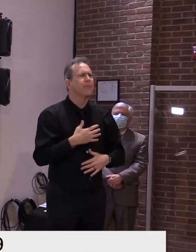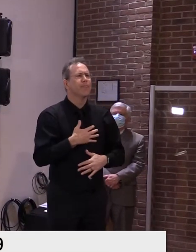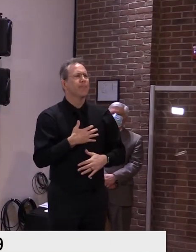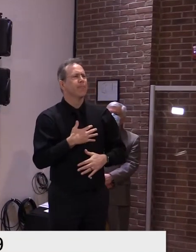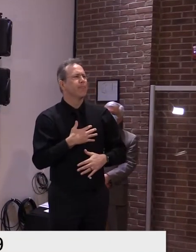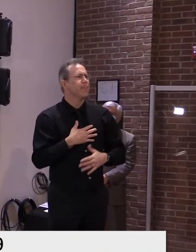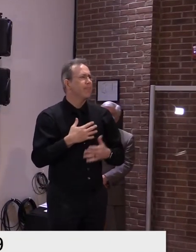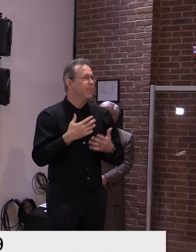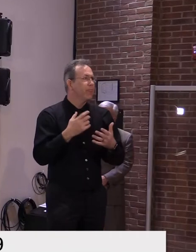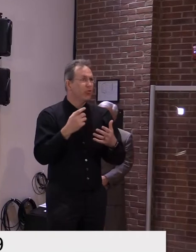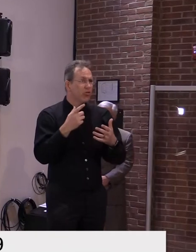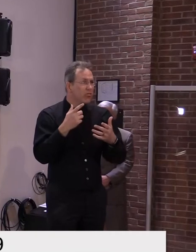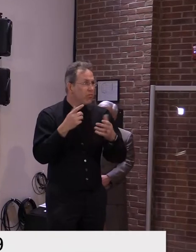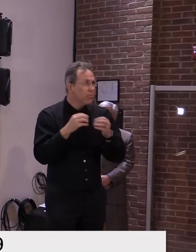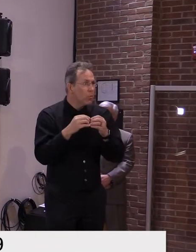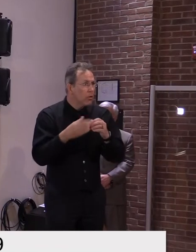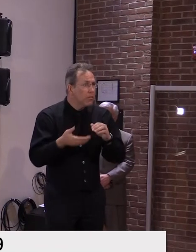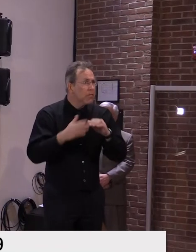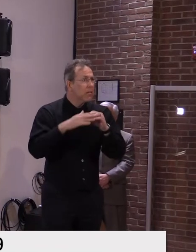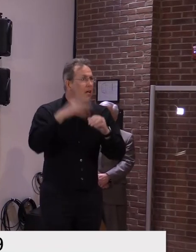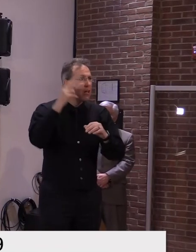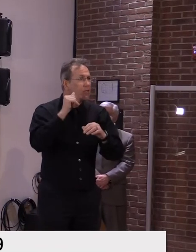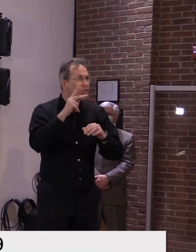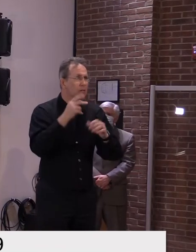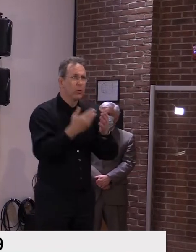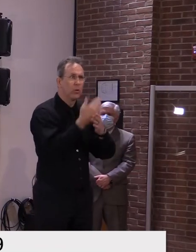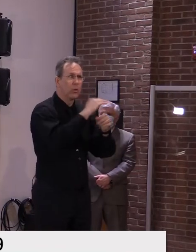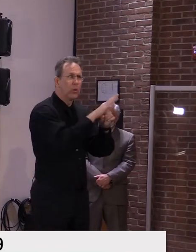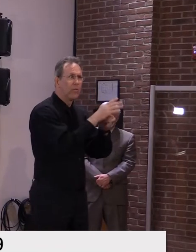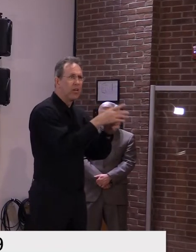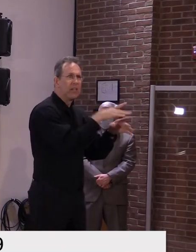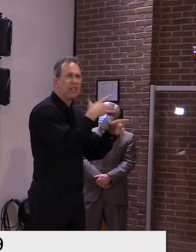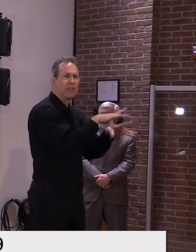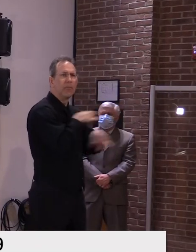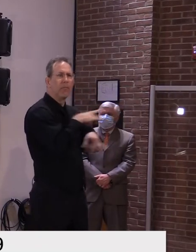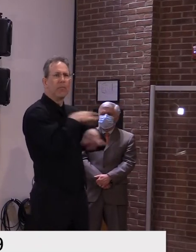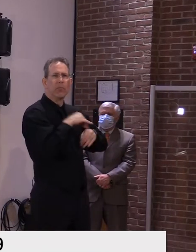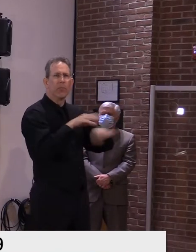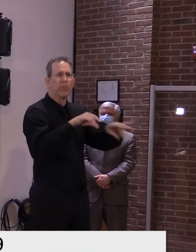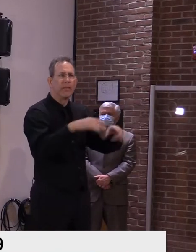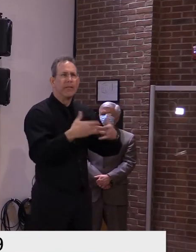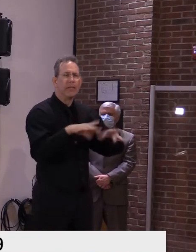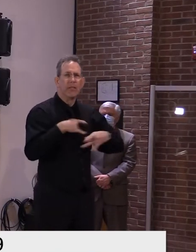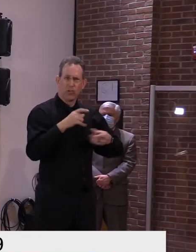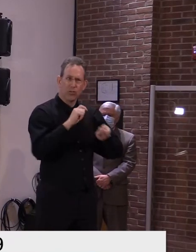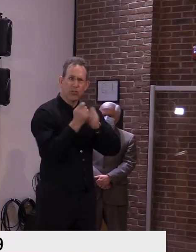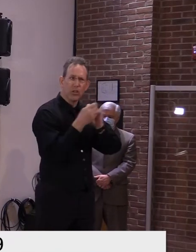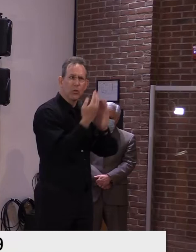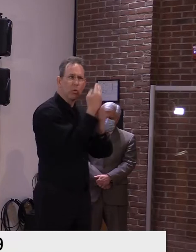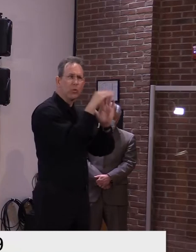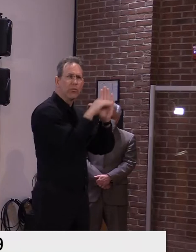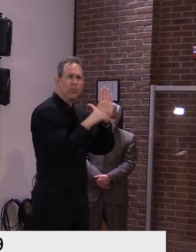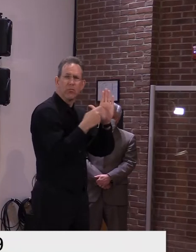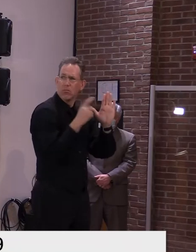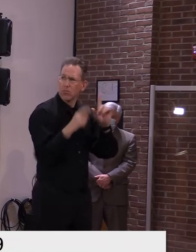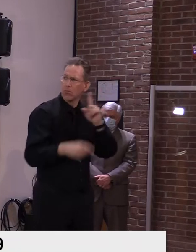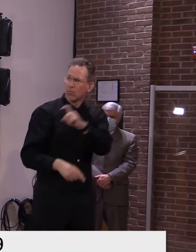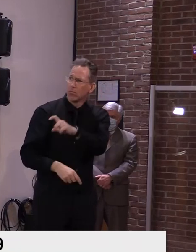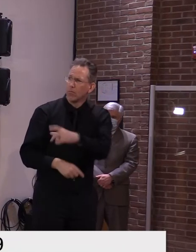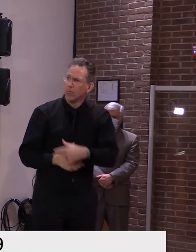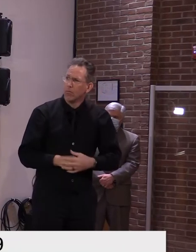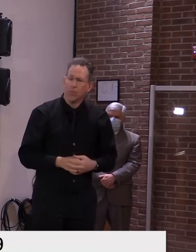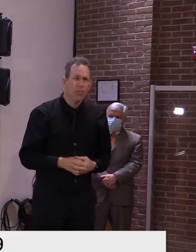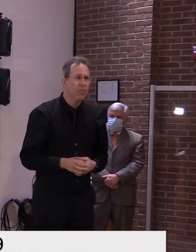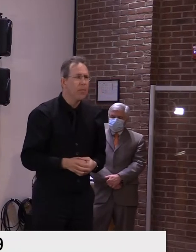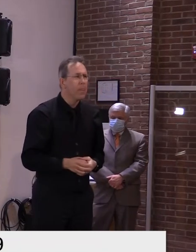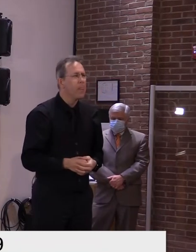an increased presence of the highly contagious variant? Yeah, thanks for bringing the discussion to variants. The